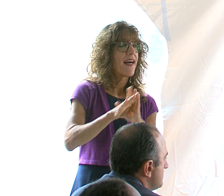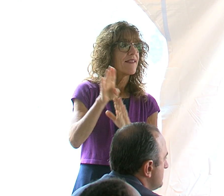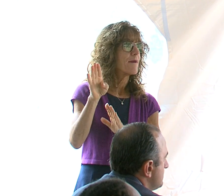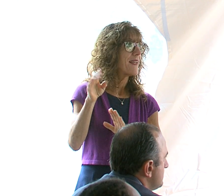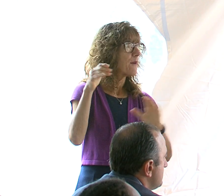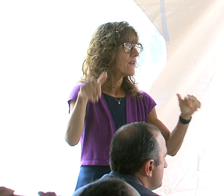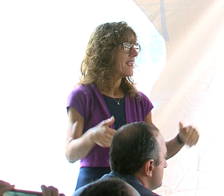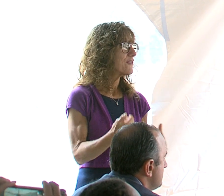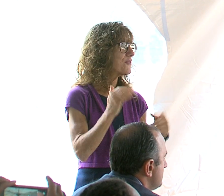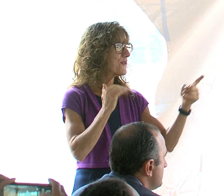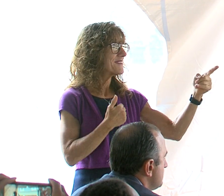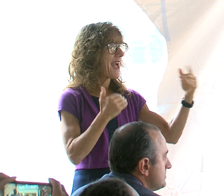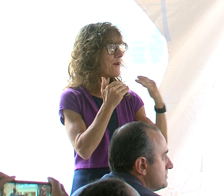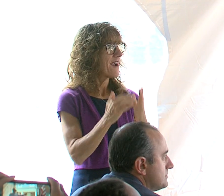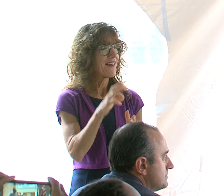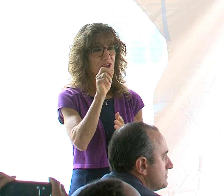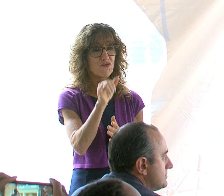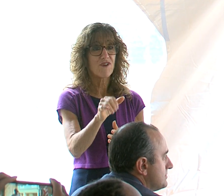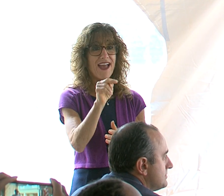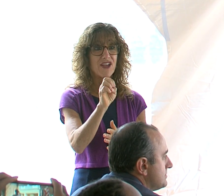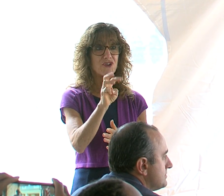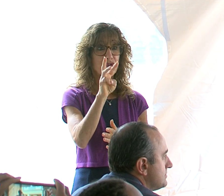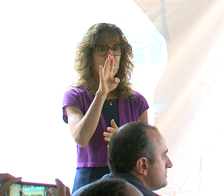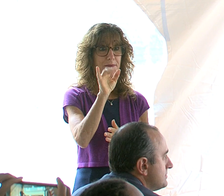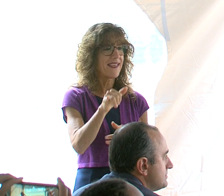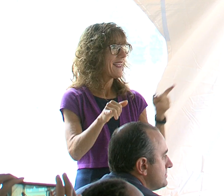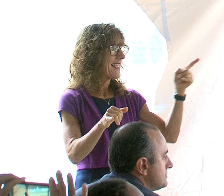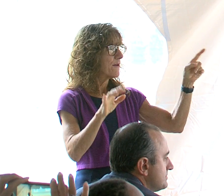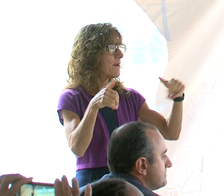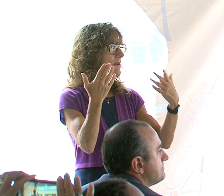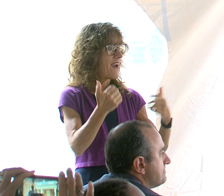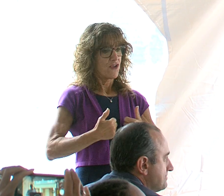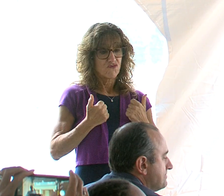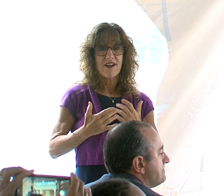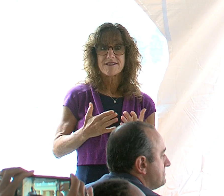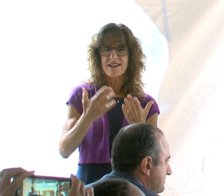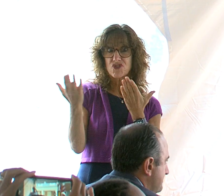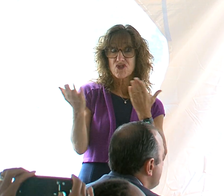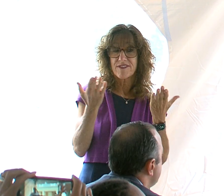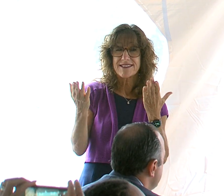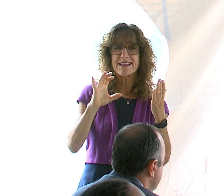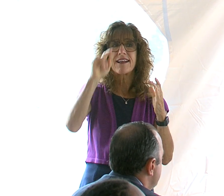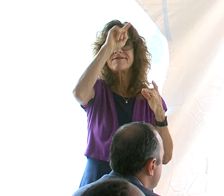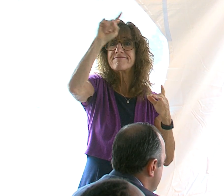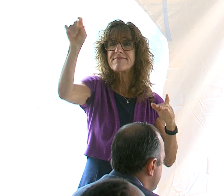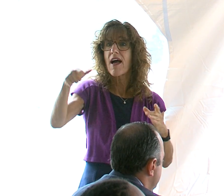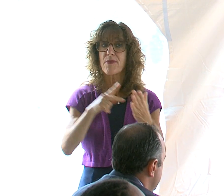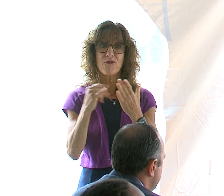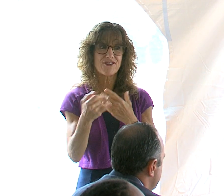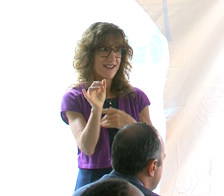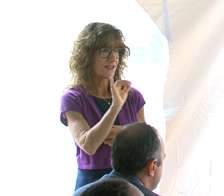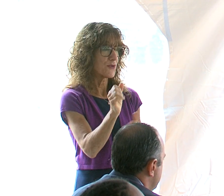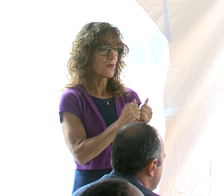I want to introduce our colleague Ray Newby, who's going to be here. He's going to be providing resident services, as he does with a couple of other projects